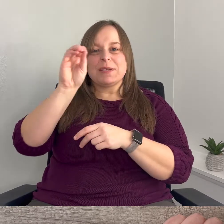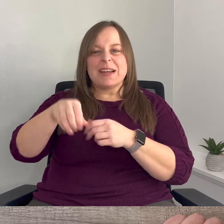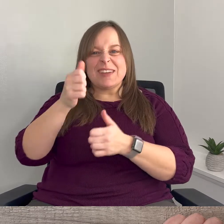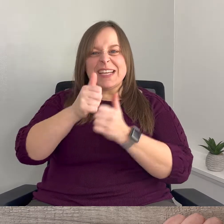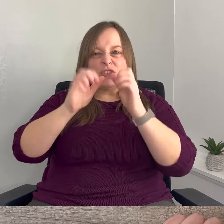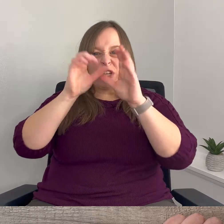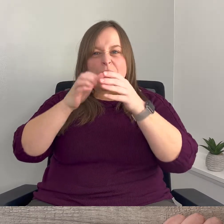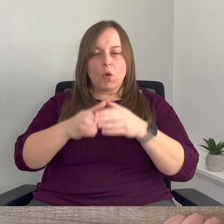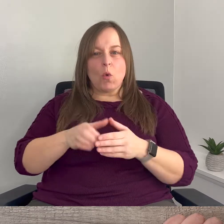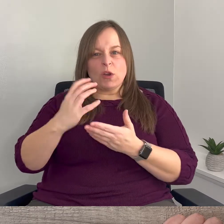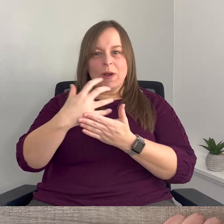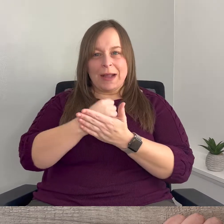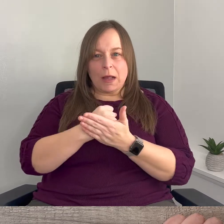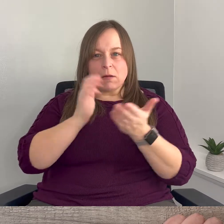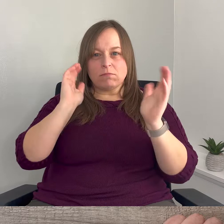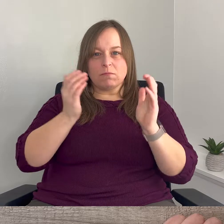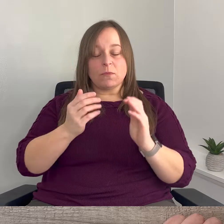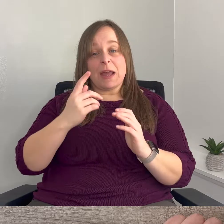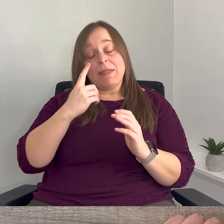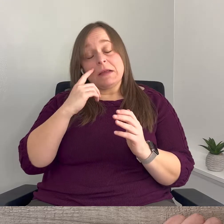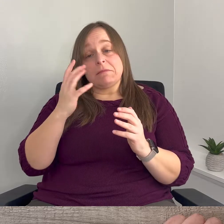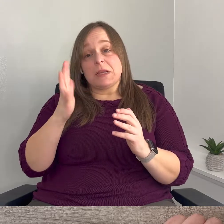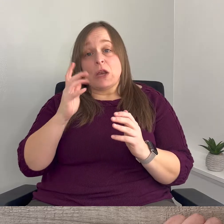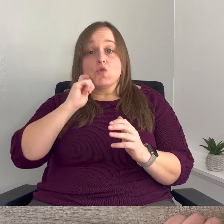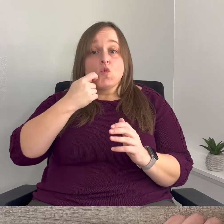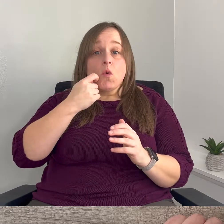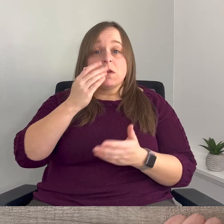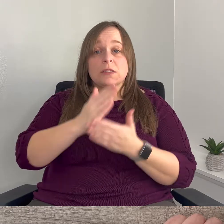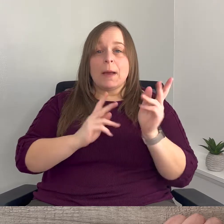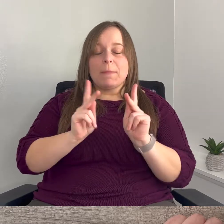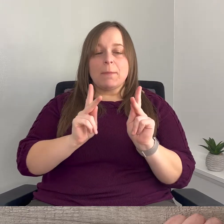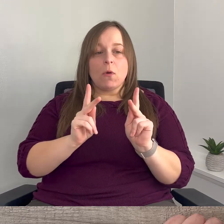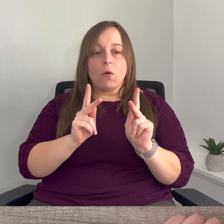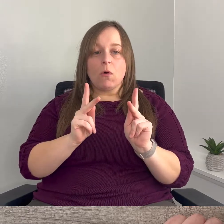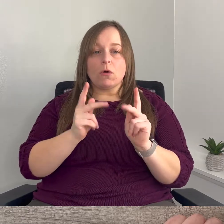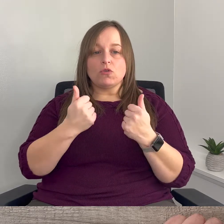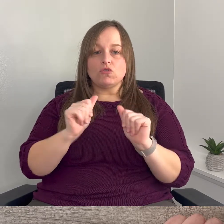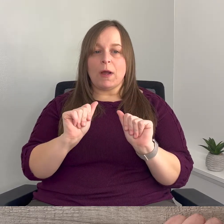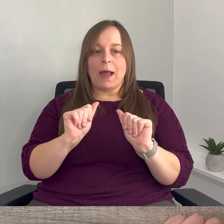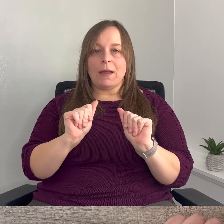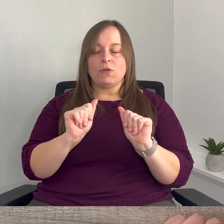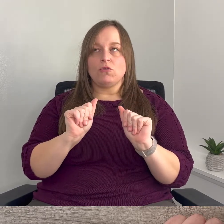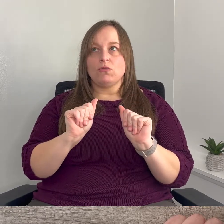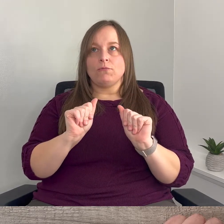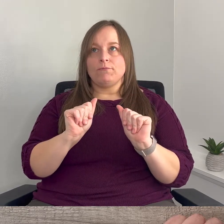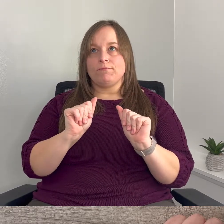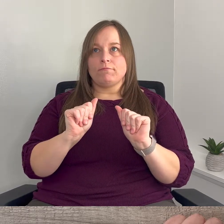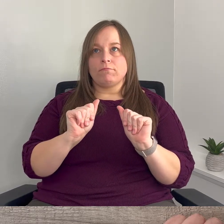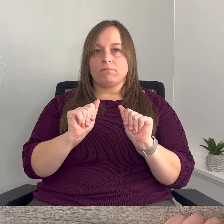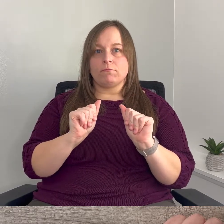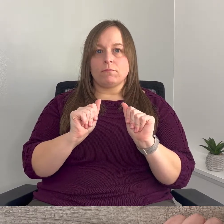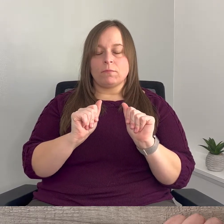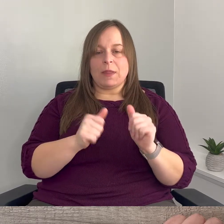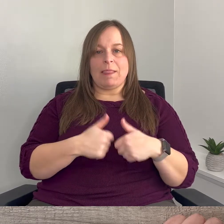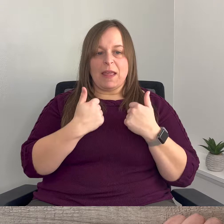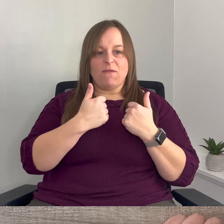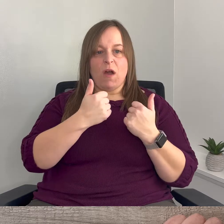the percentage of each of these categories and your income, which I think is kind of cool because I think some people, try